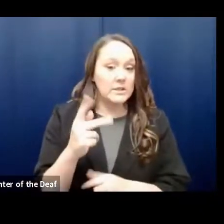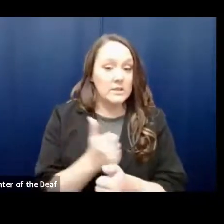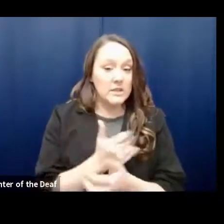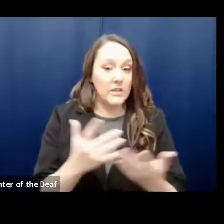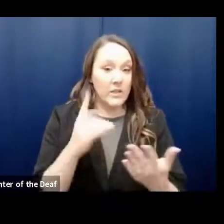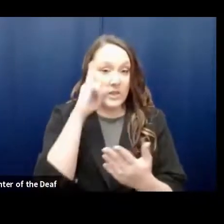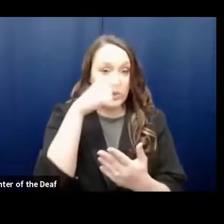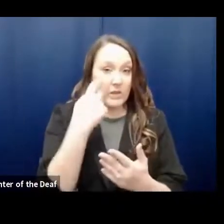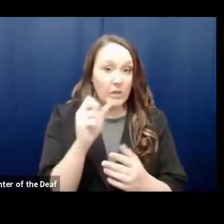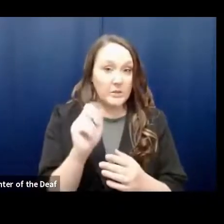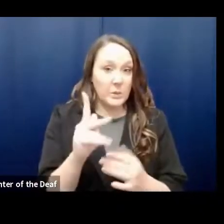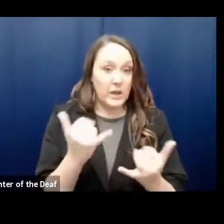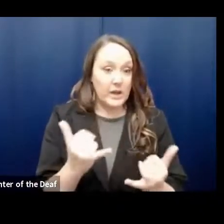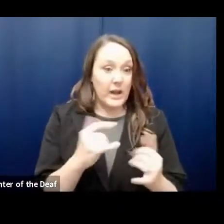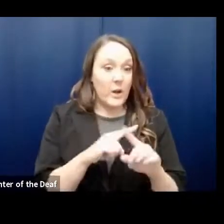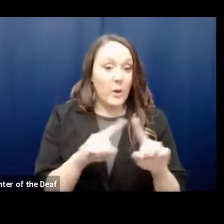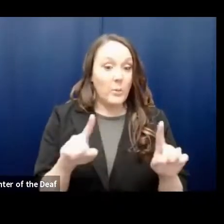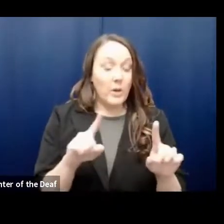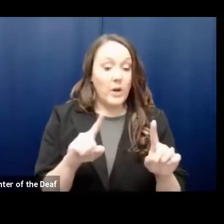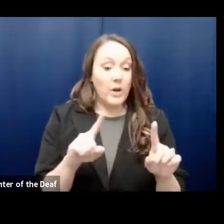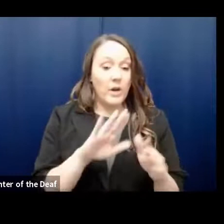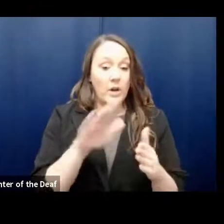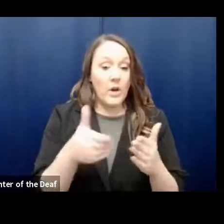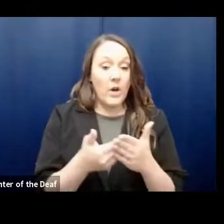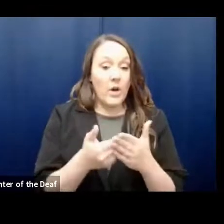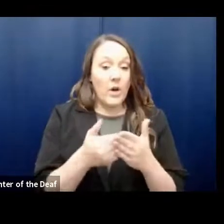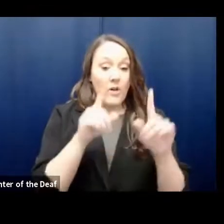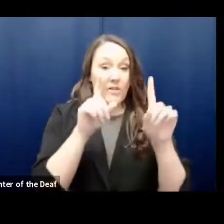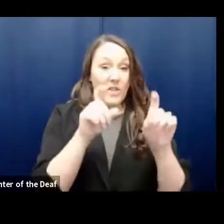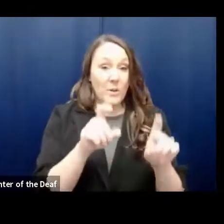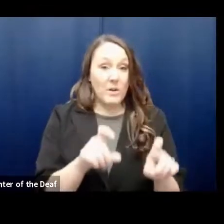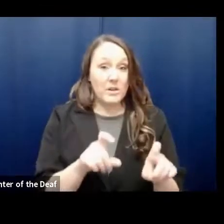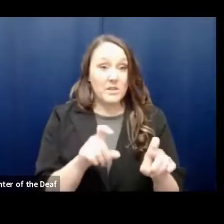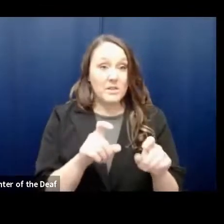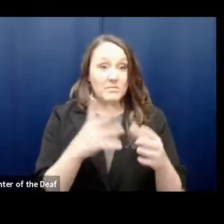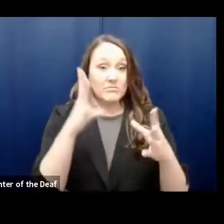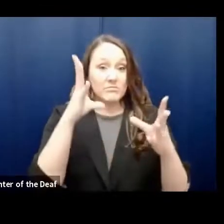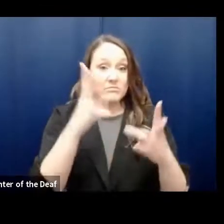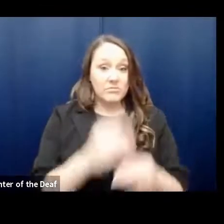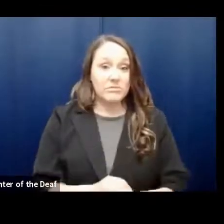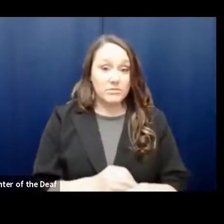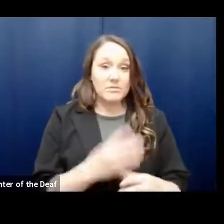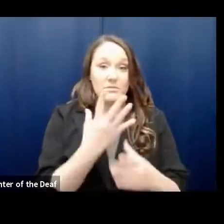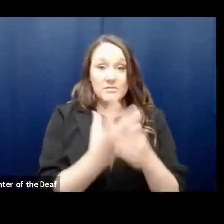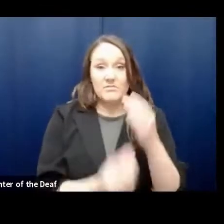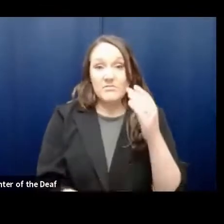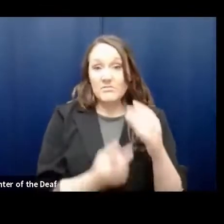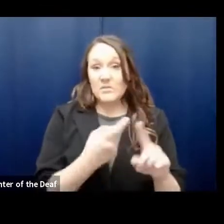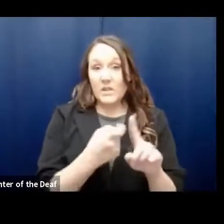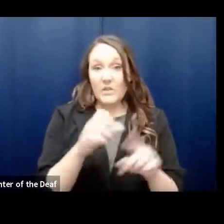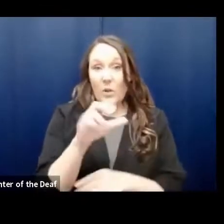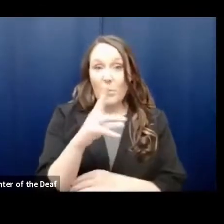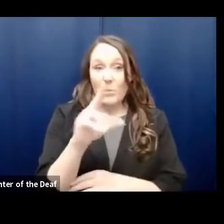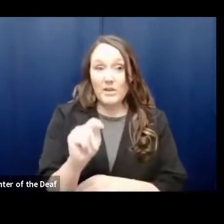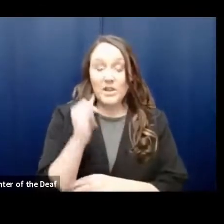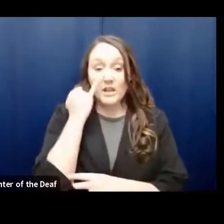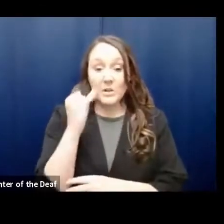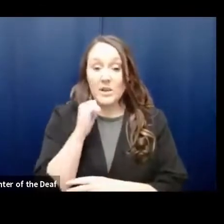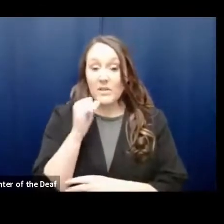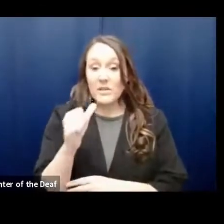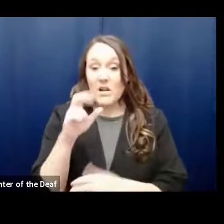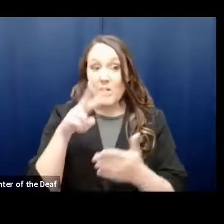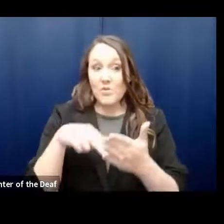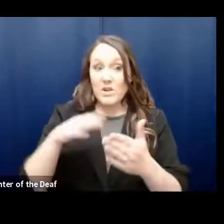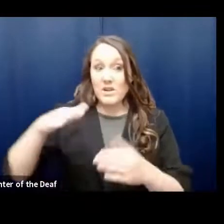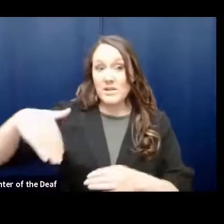our end now. However, I will say all of the questions disappeared from the chat. So if we hadn't gotten to your question yet, you'll have to